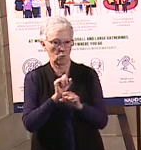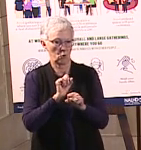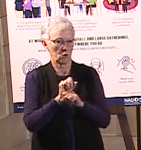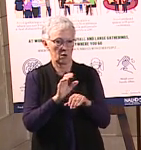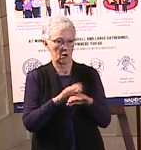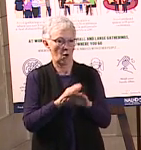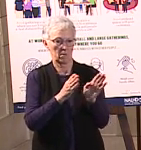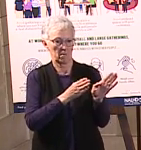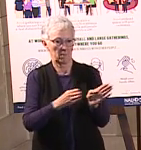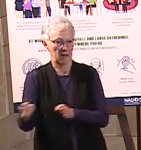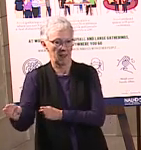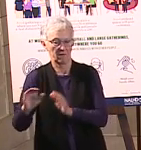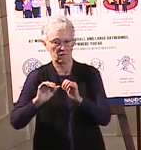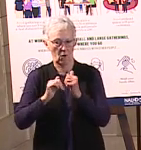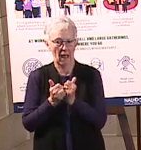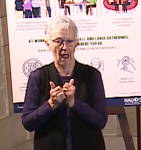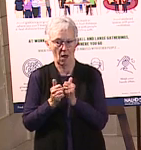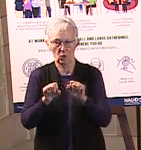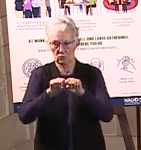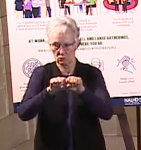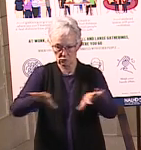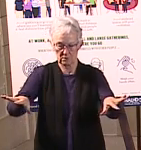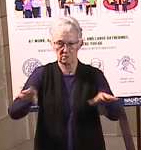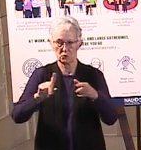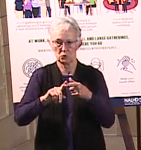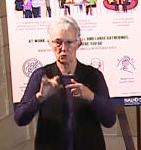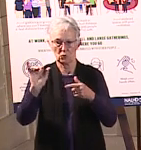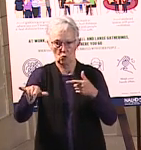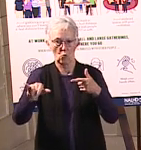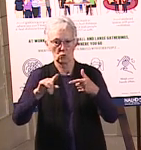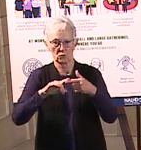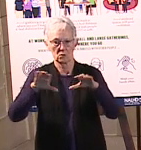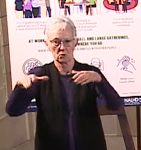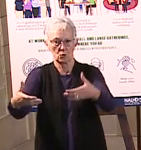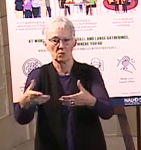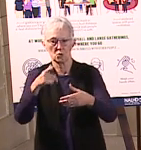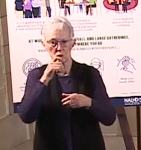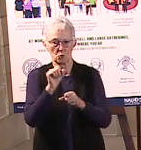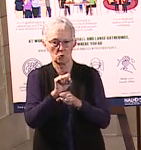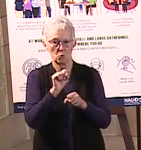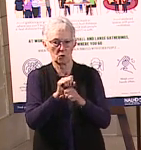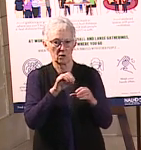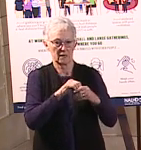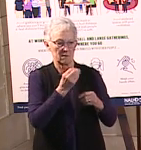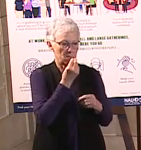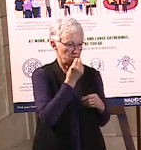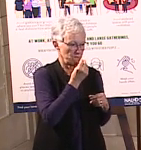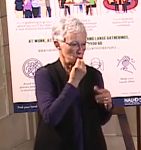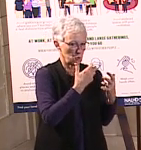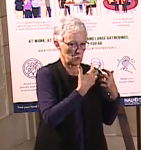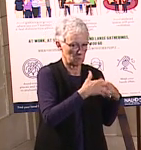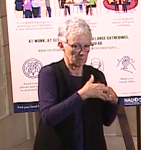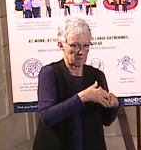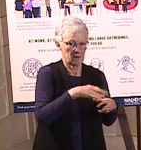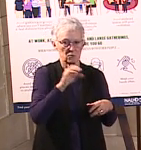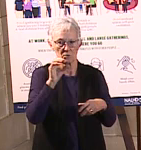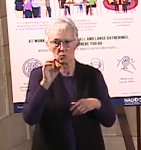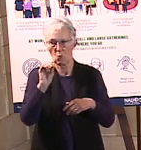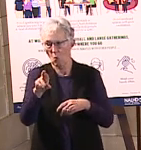that distribution. As we go through Phase 1A, we've still got a lot of people to work through, so we're really focused on that. For